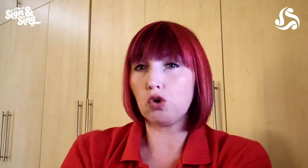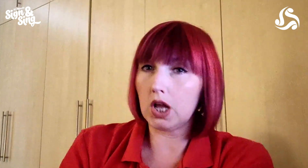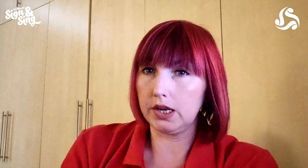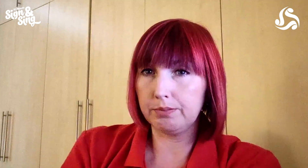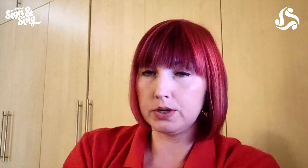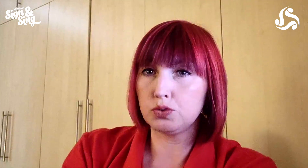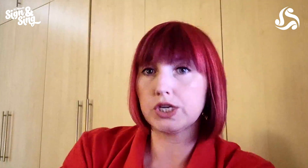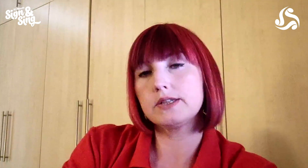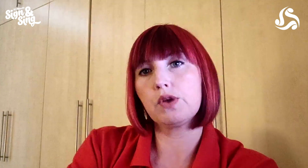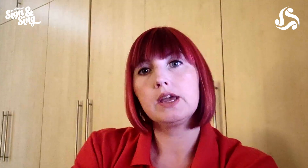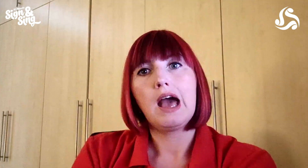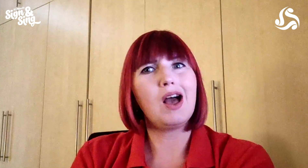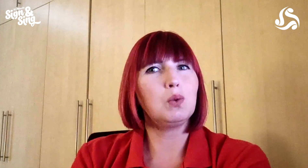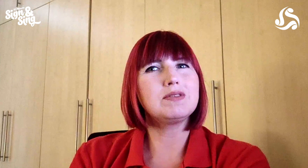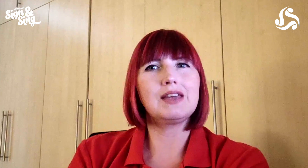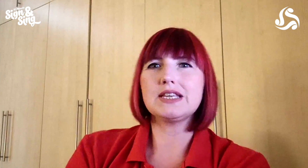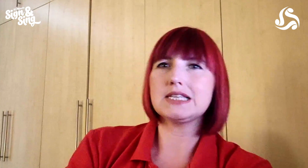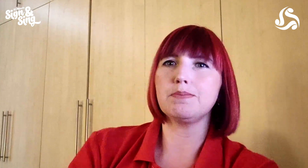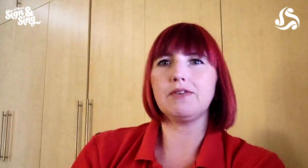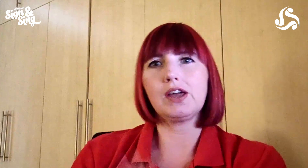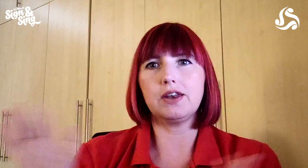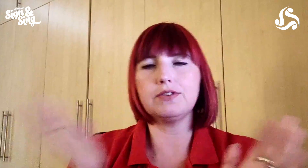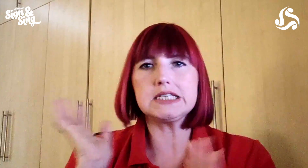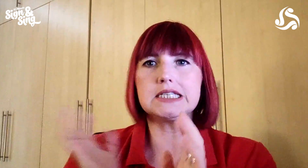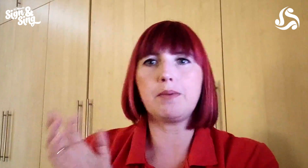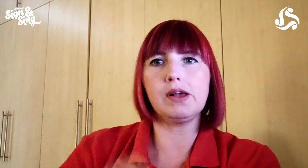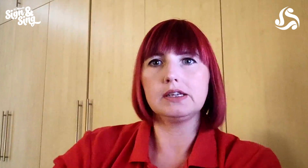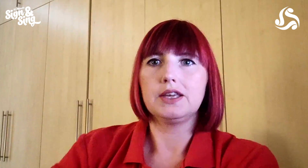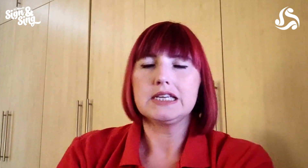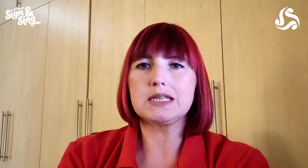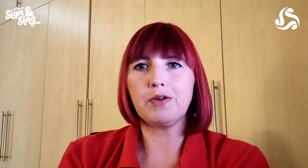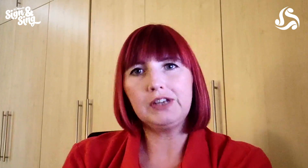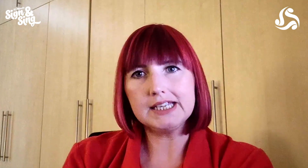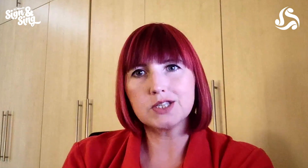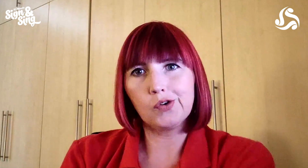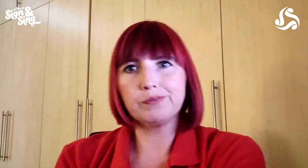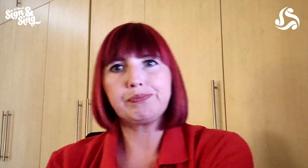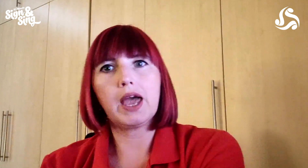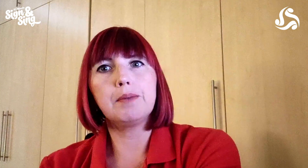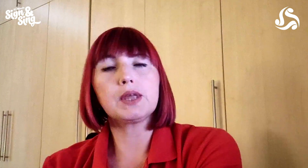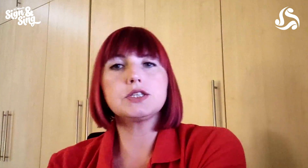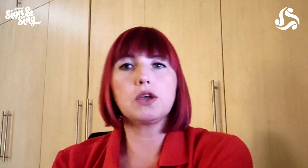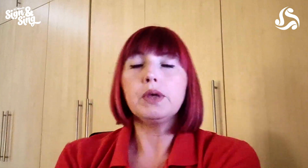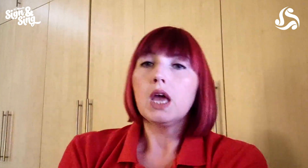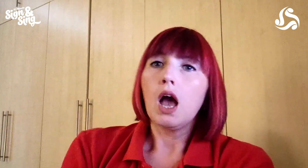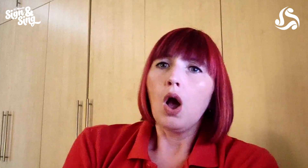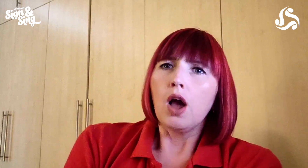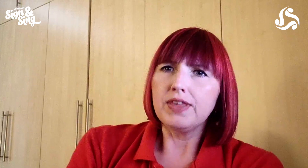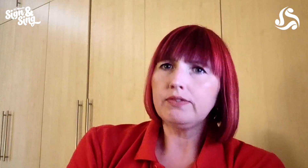popular Shotgun by George Ezra. I always think of this as a bit of a kind of summer feeling song.